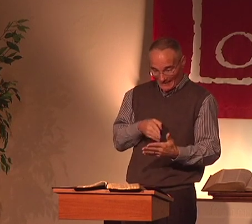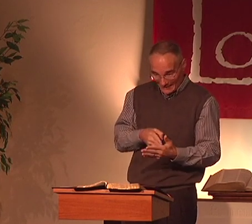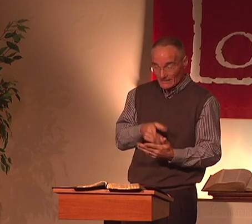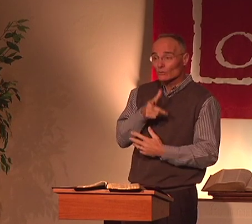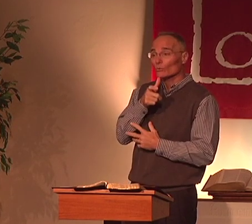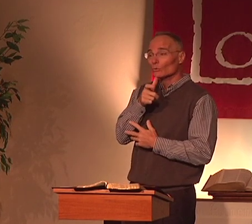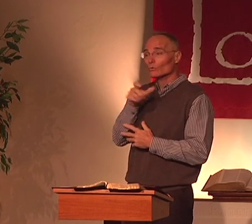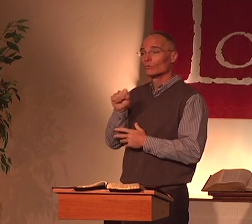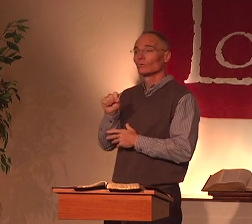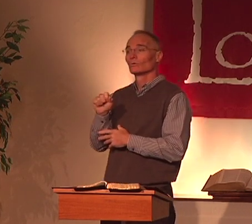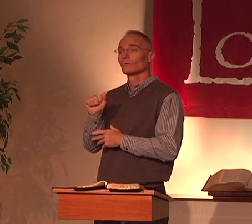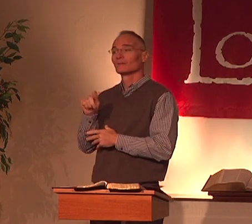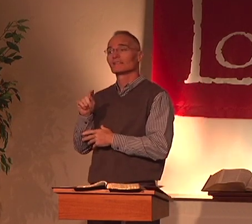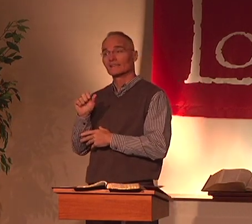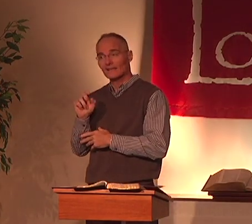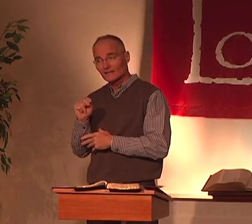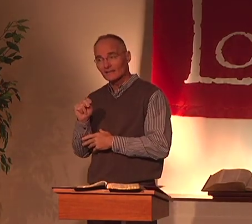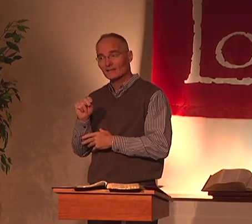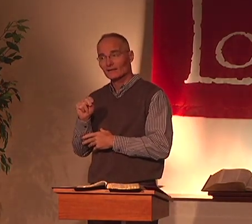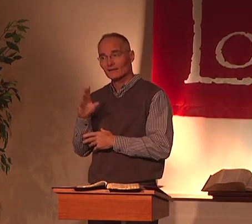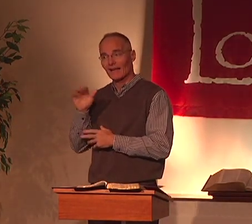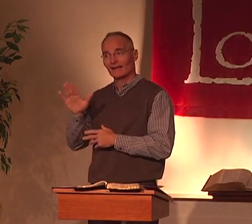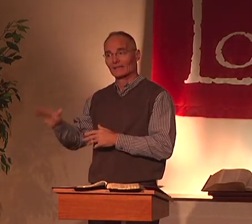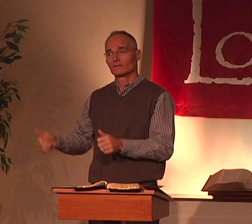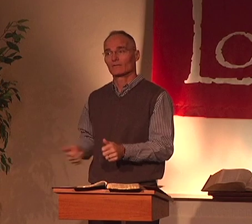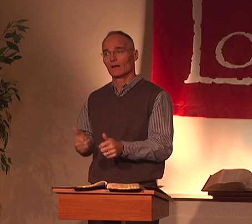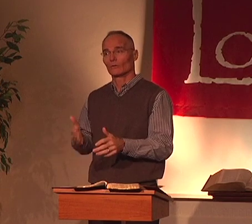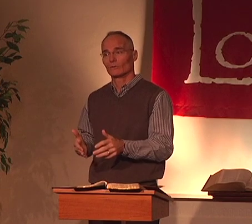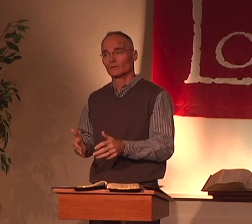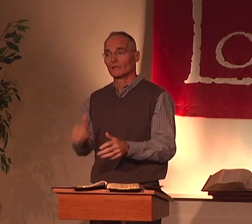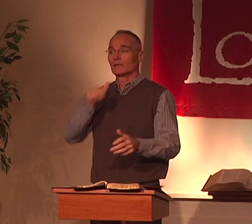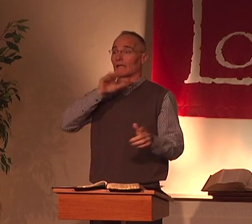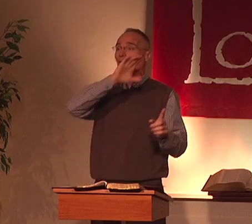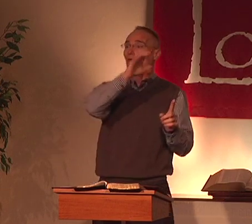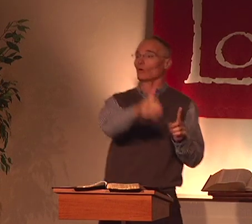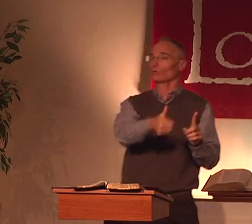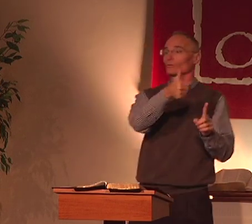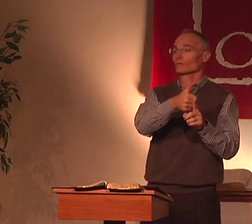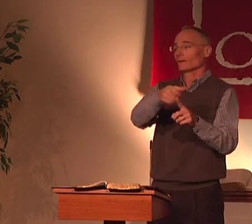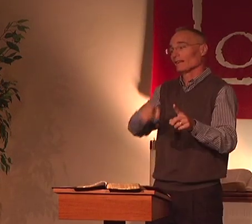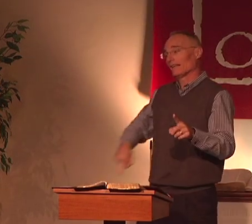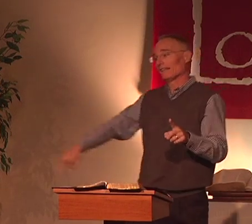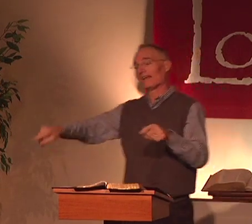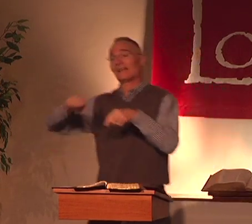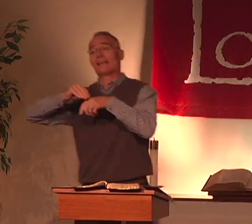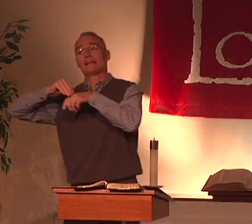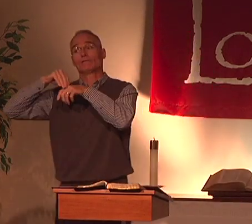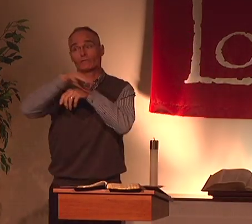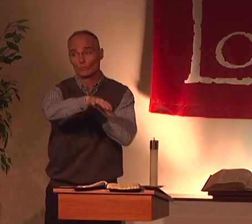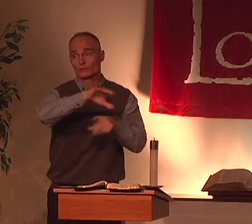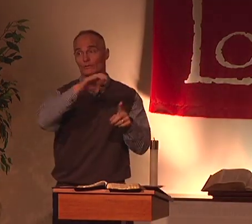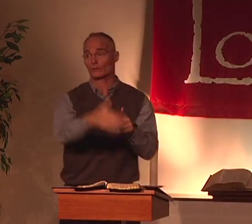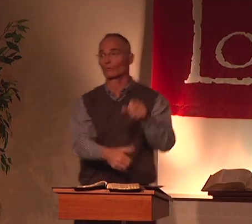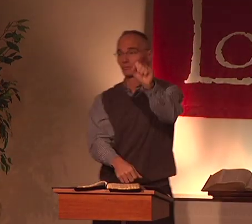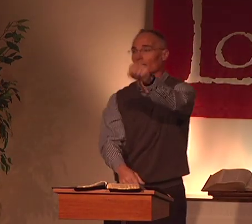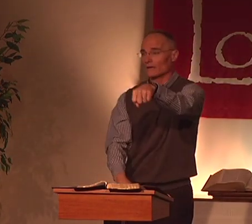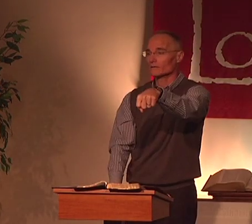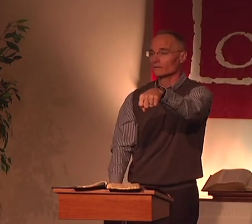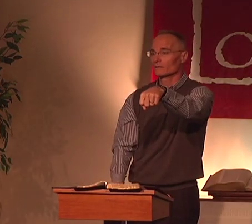real battle Is against who Satan And his followers Not the culture Itself They influence The